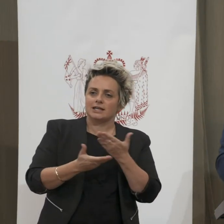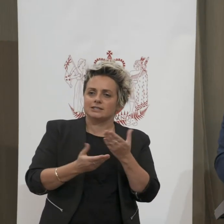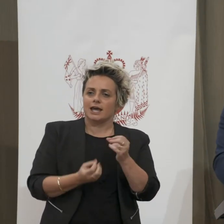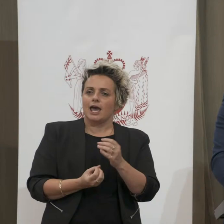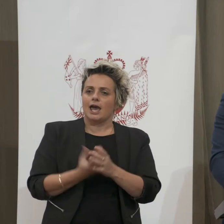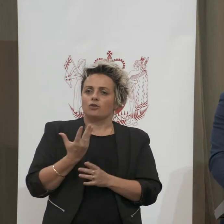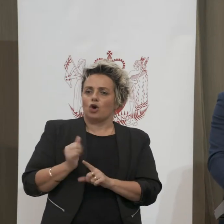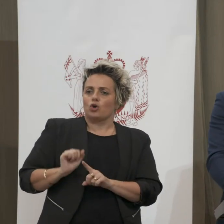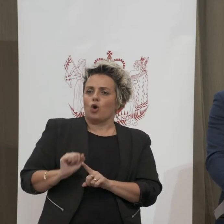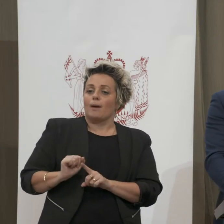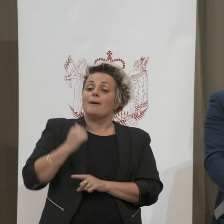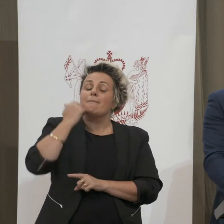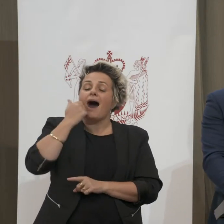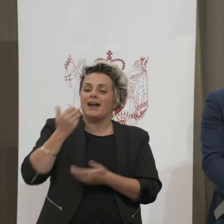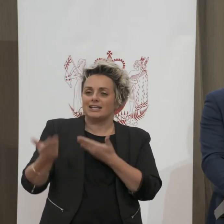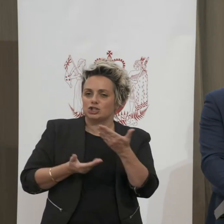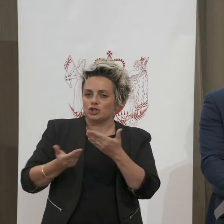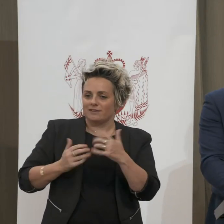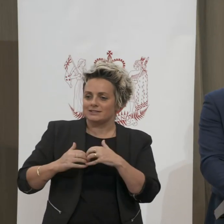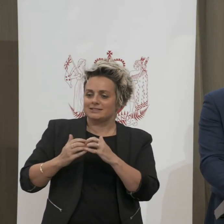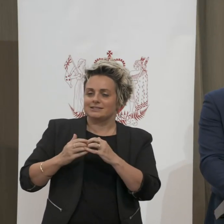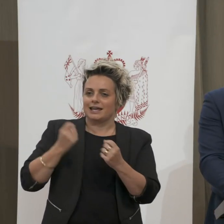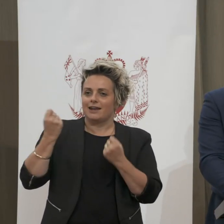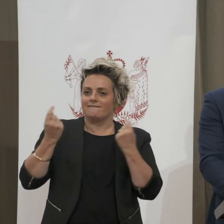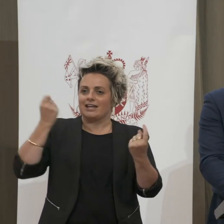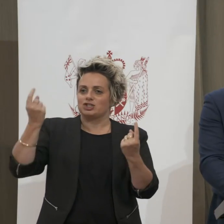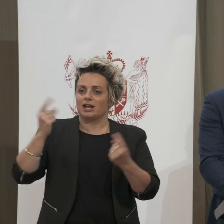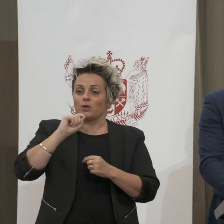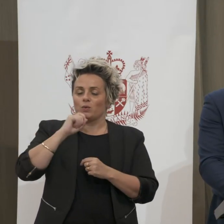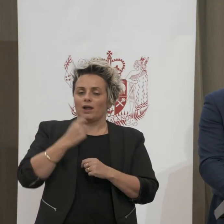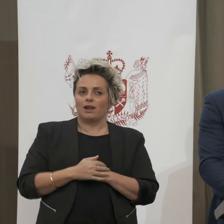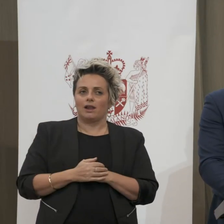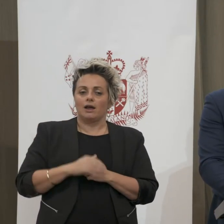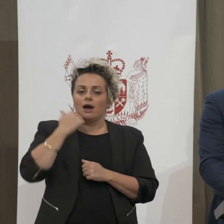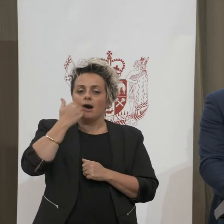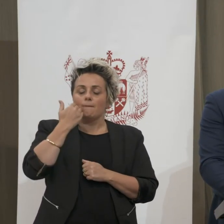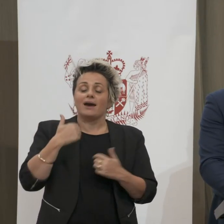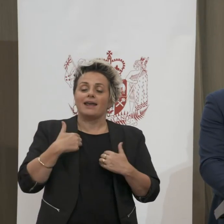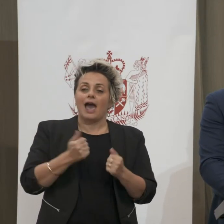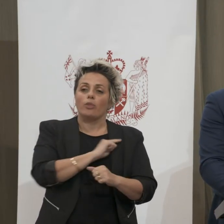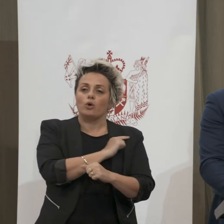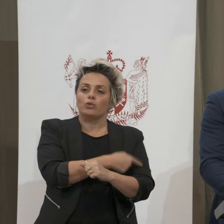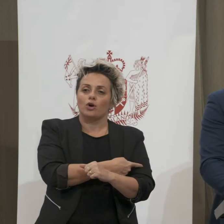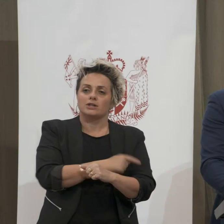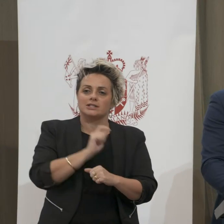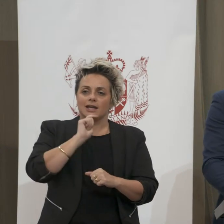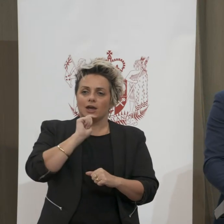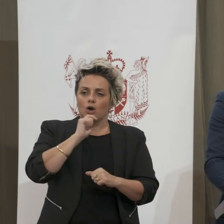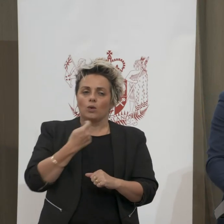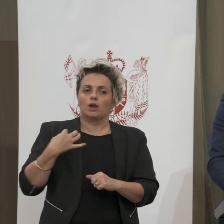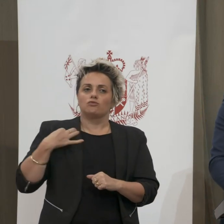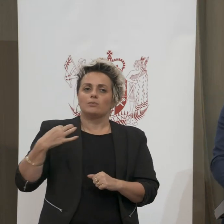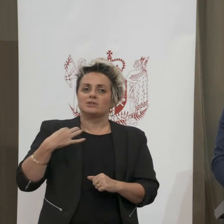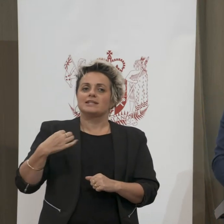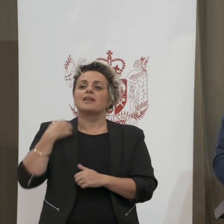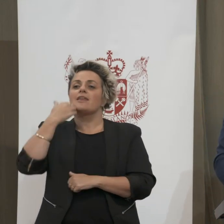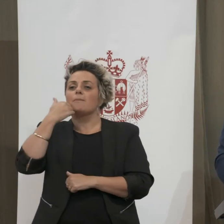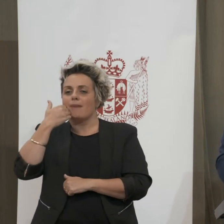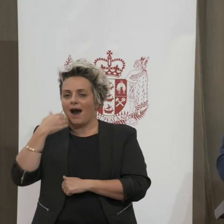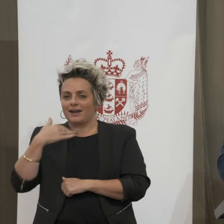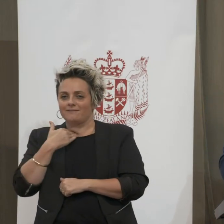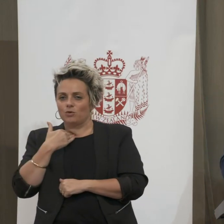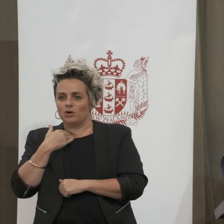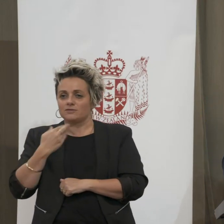kaupapa Māori services and innovation. The Māori Health Authority will be constituted to represent the Māori voice